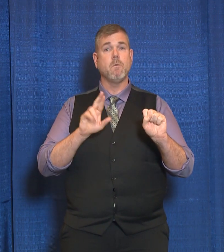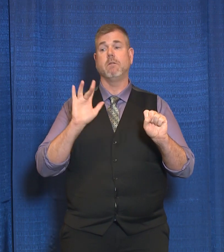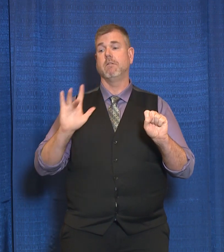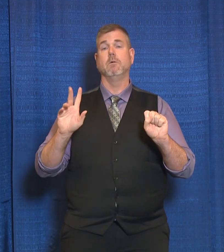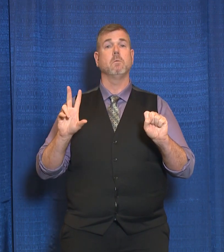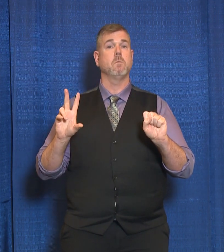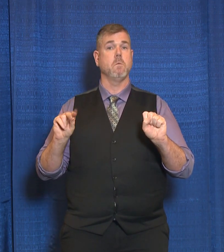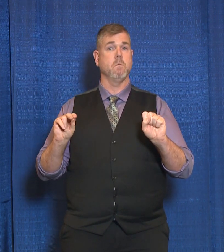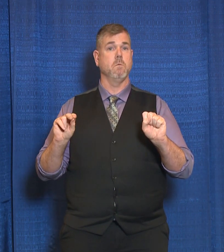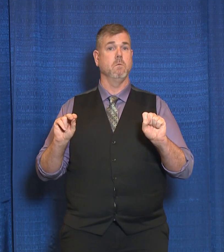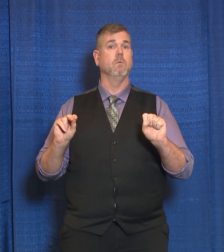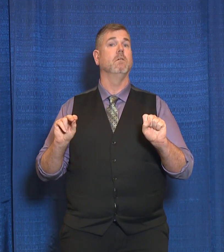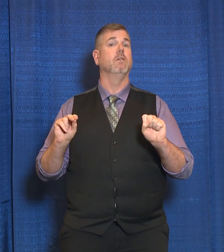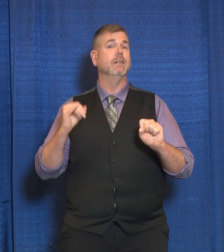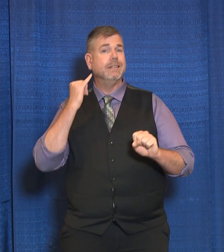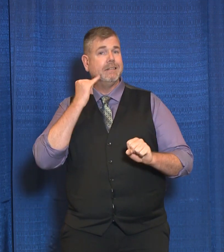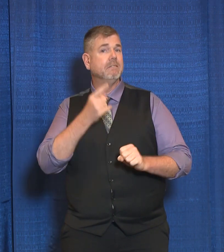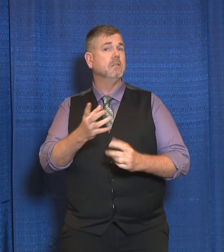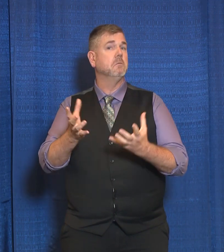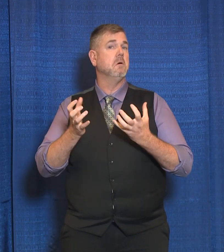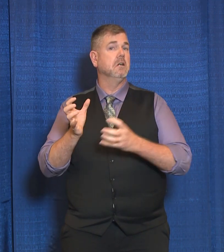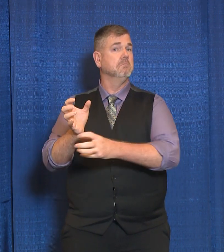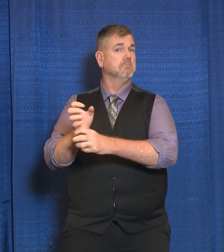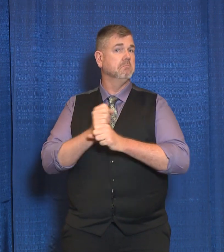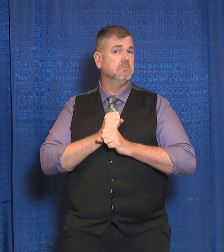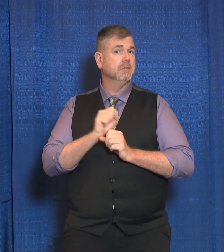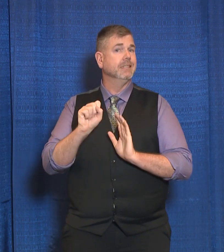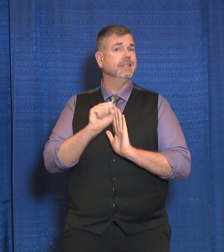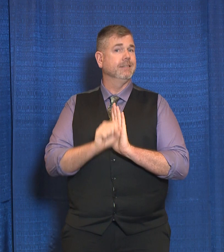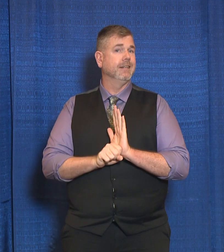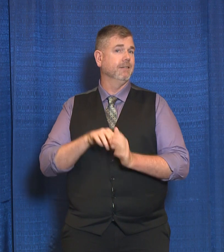by mail before each statewide election.